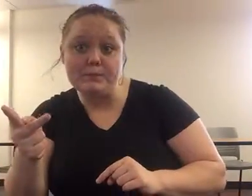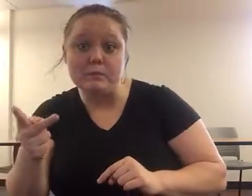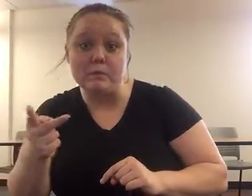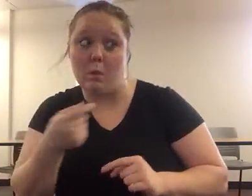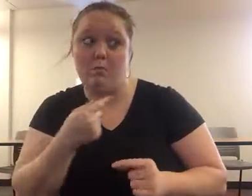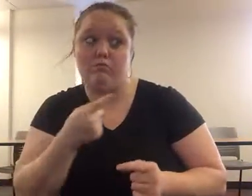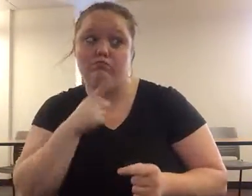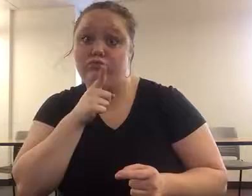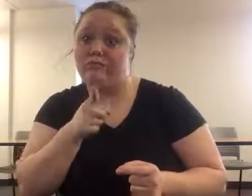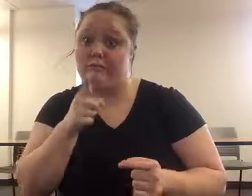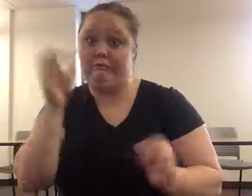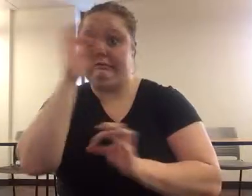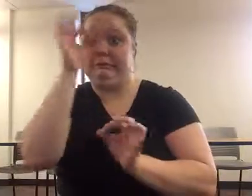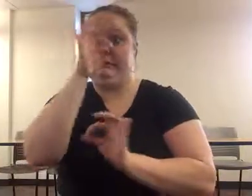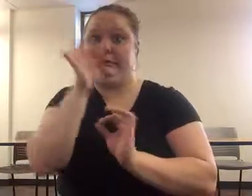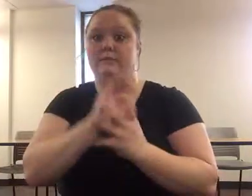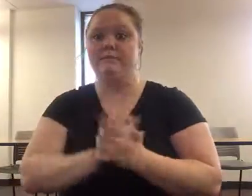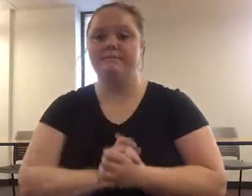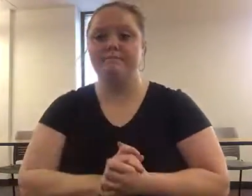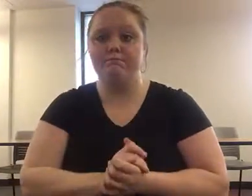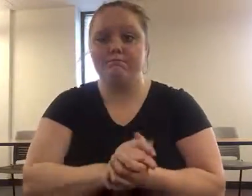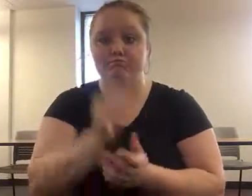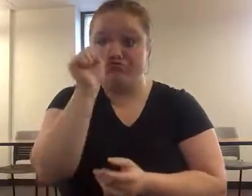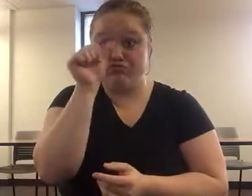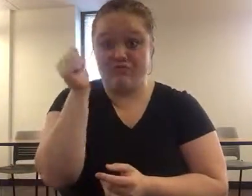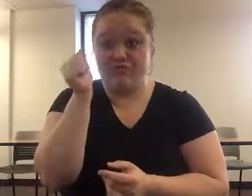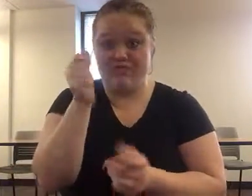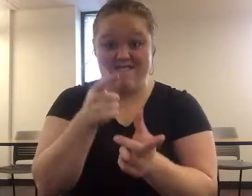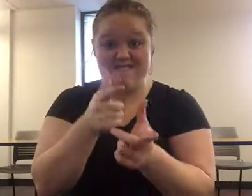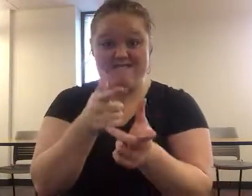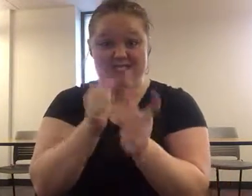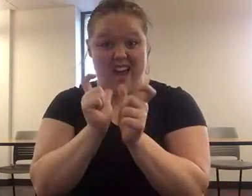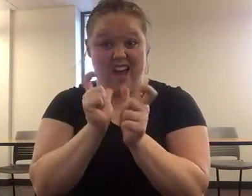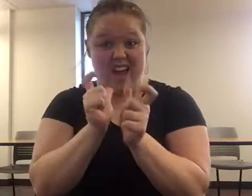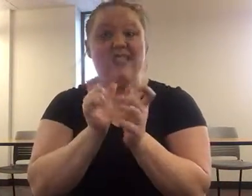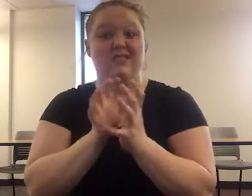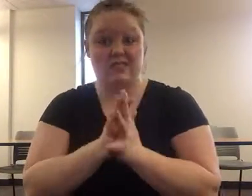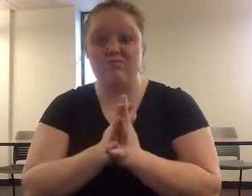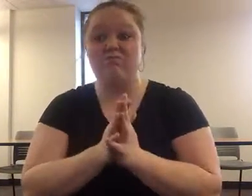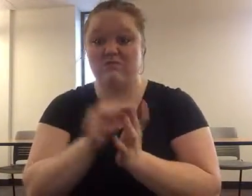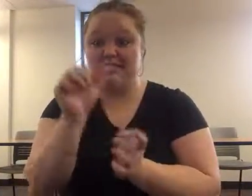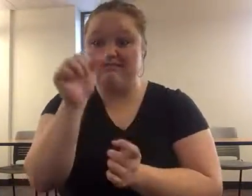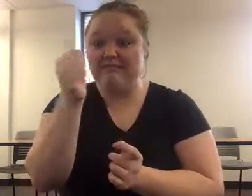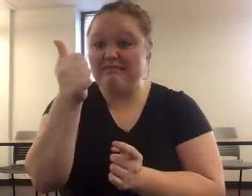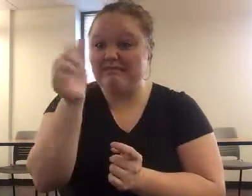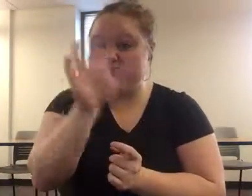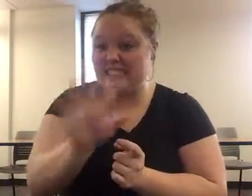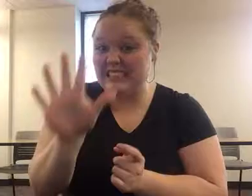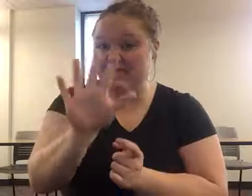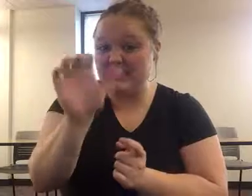procedure is a quick one. It can take 10 minutes or so to remove the cataract and implant your new lens, so it really does